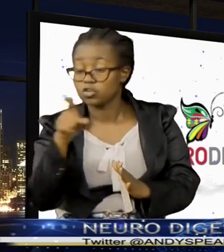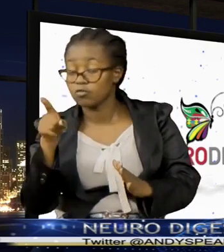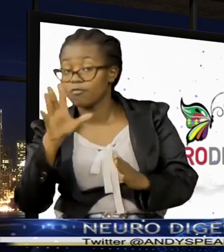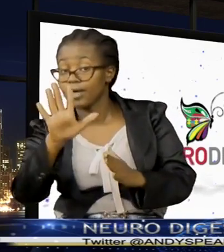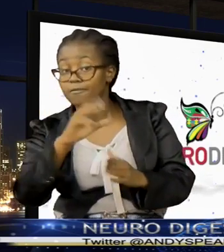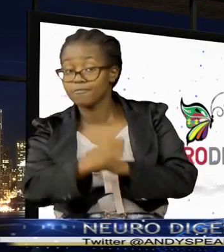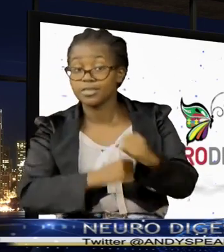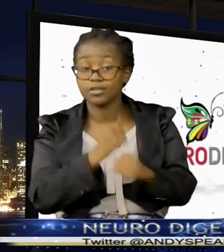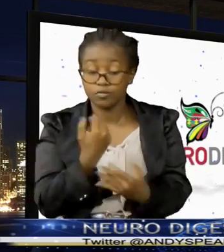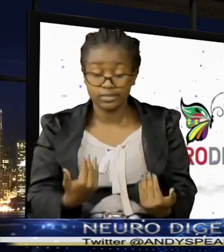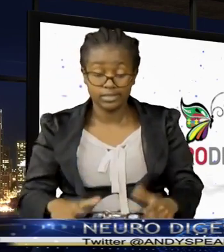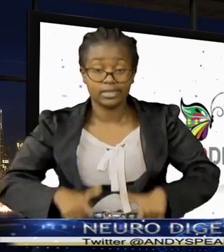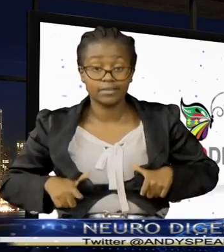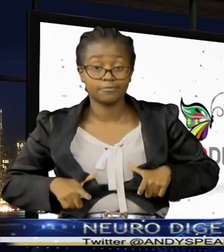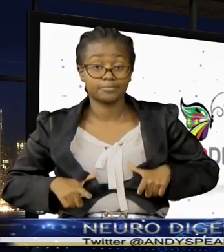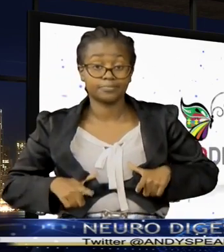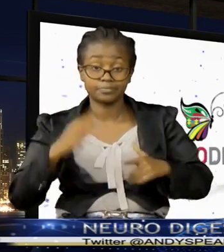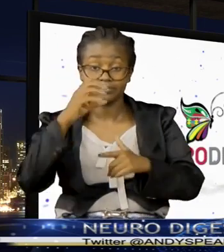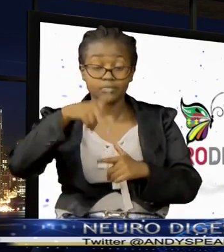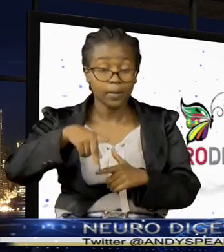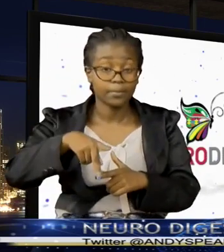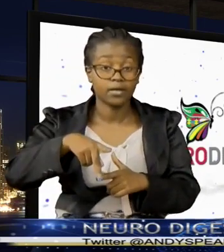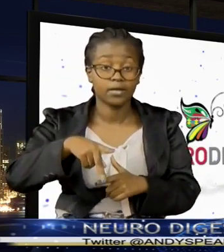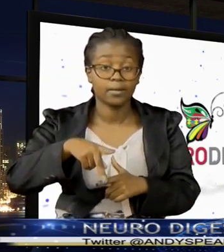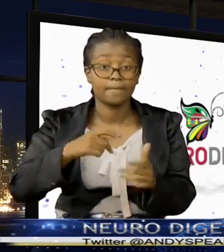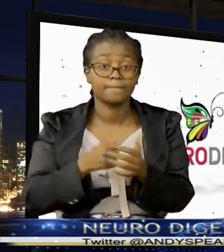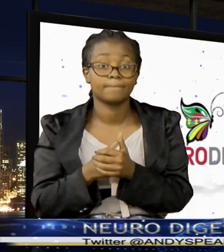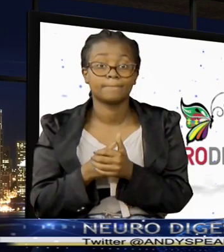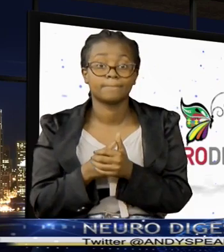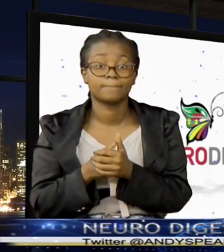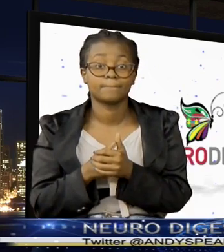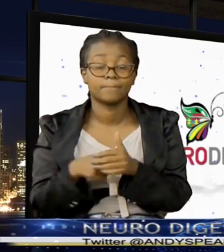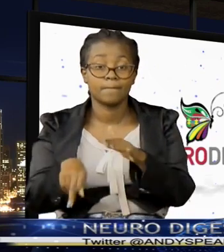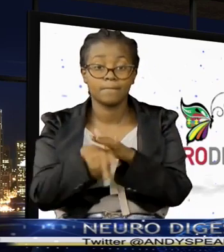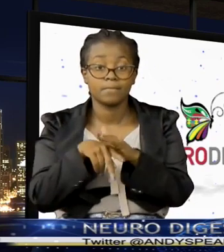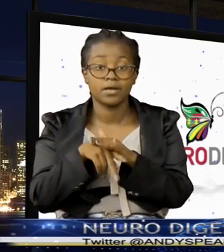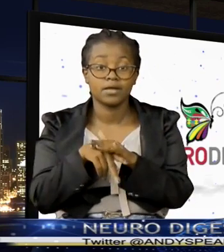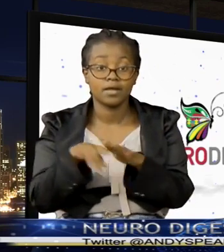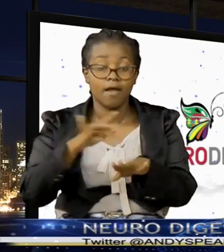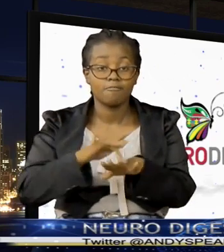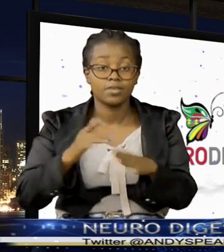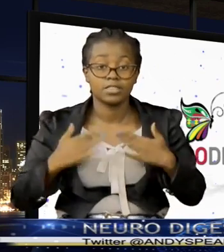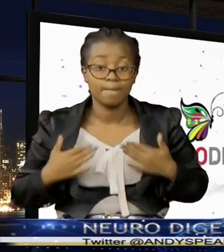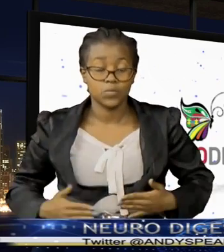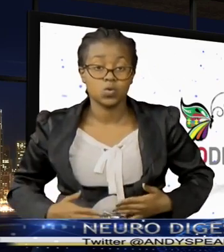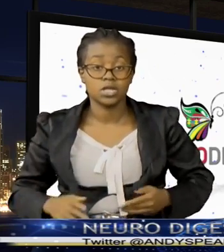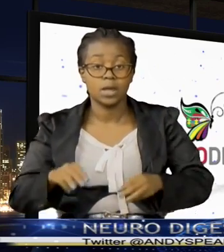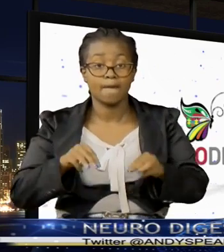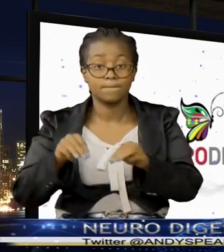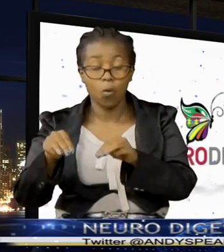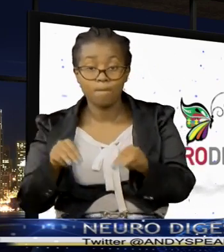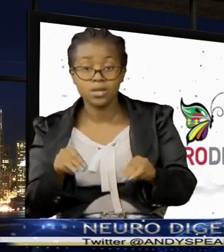years of a child's life, and cerebral palsy primarily affects the body movement and the